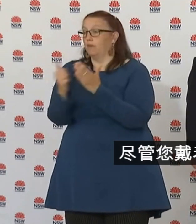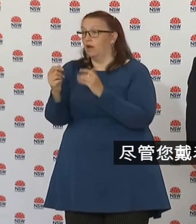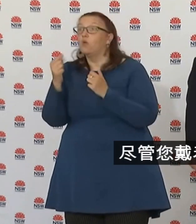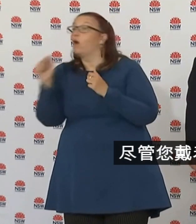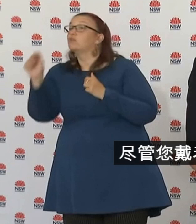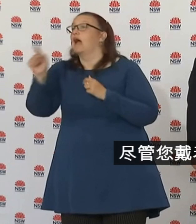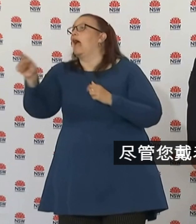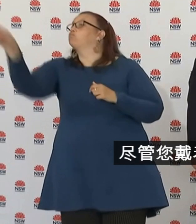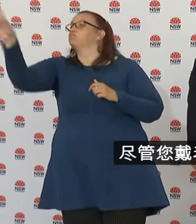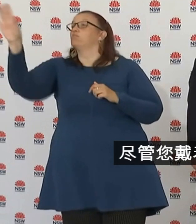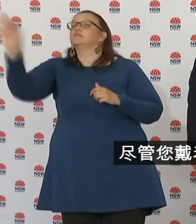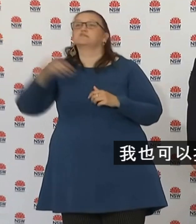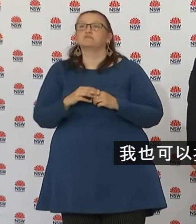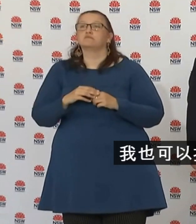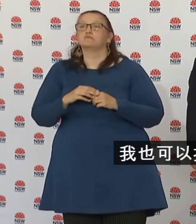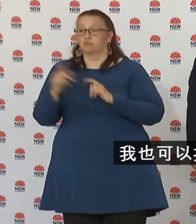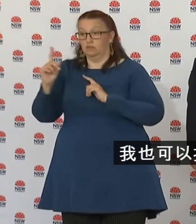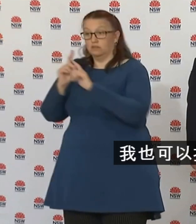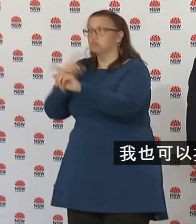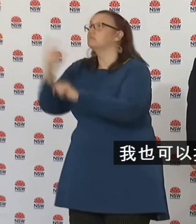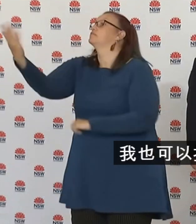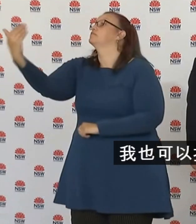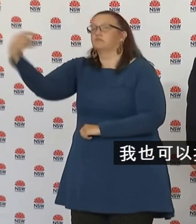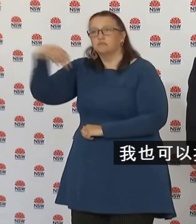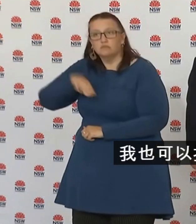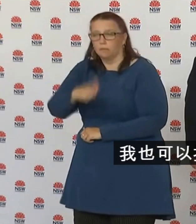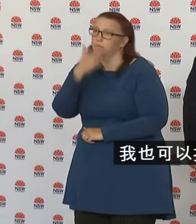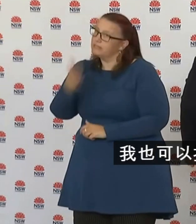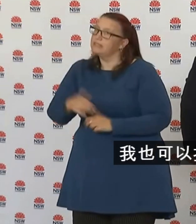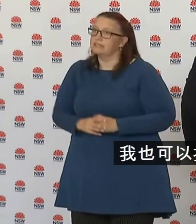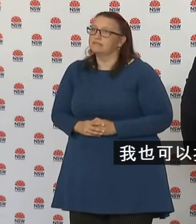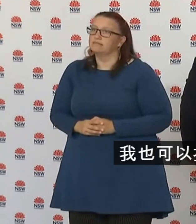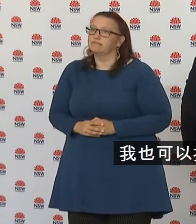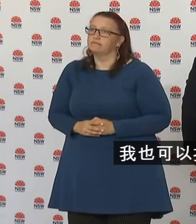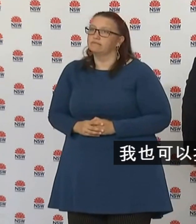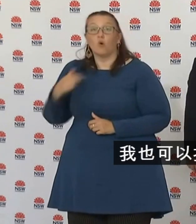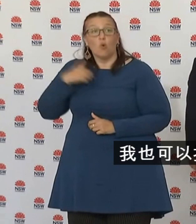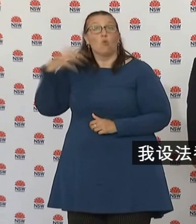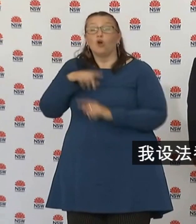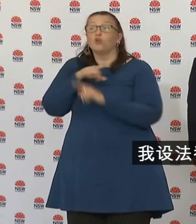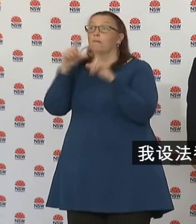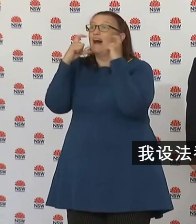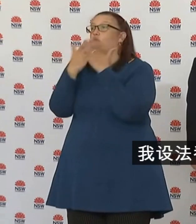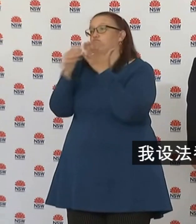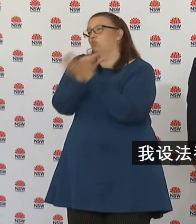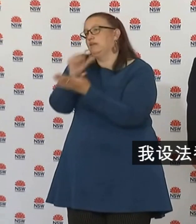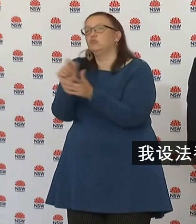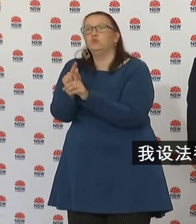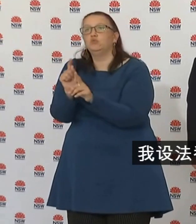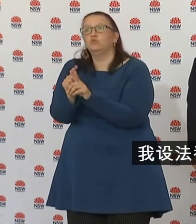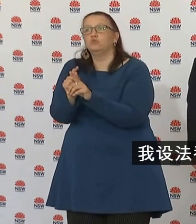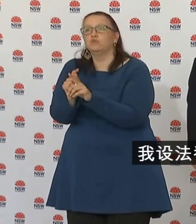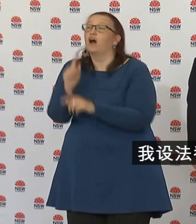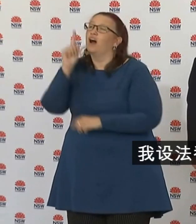space, notwithstanding you're wearing masks. Can I also just do a call out for correct mask wearing? The amount of